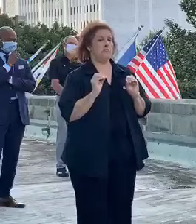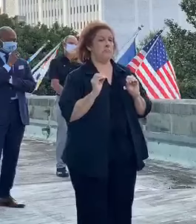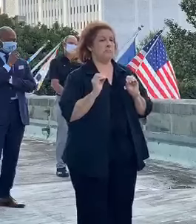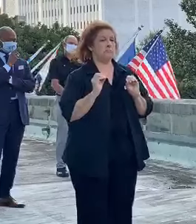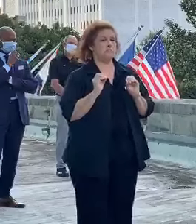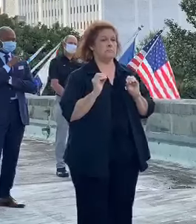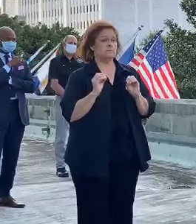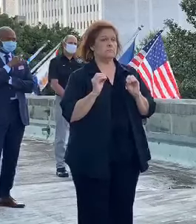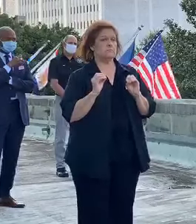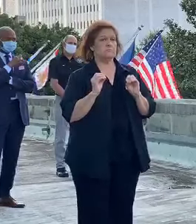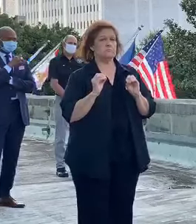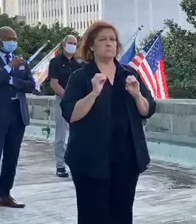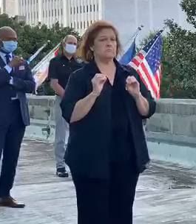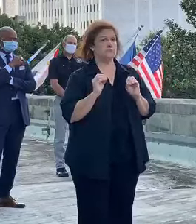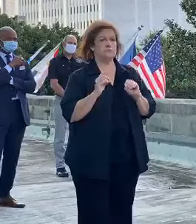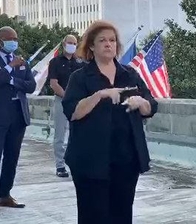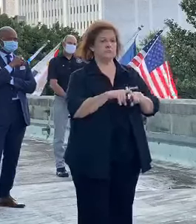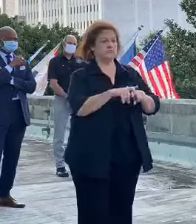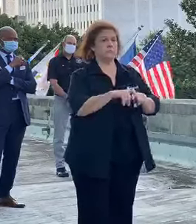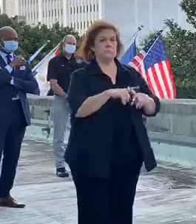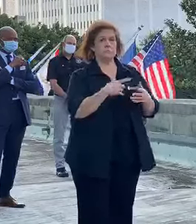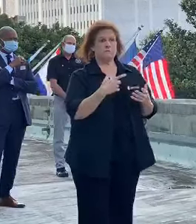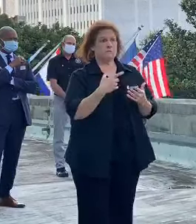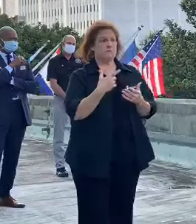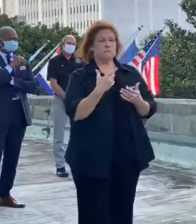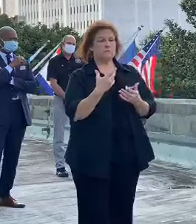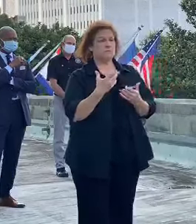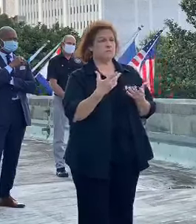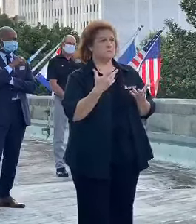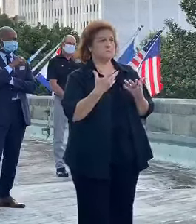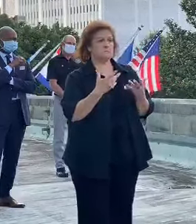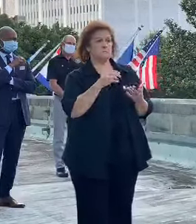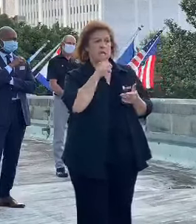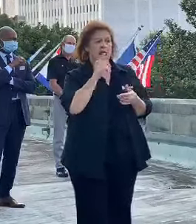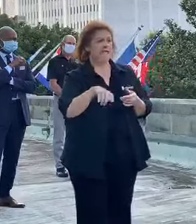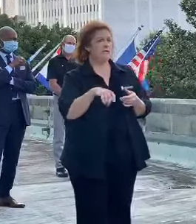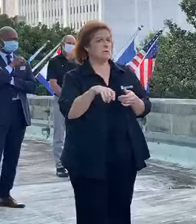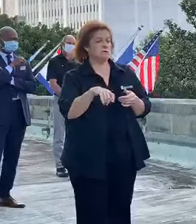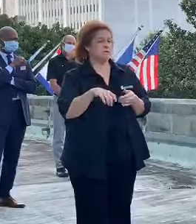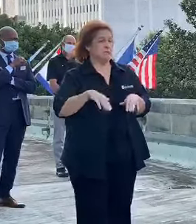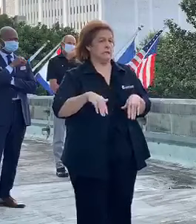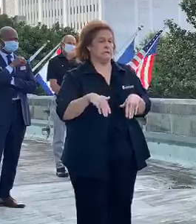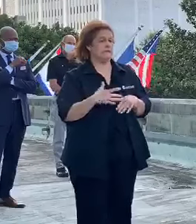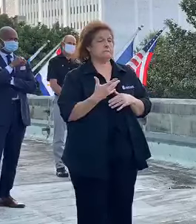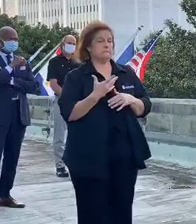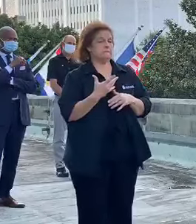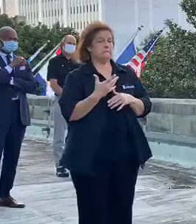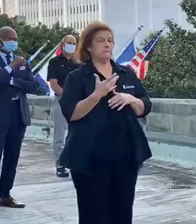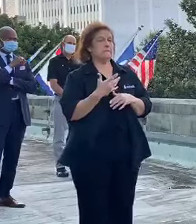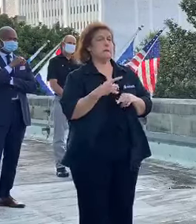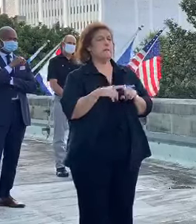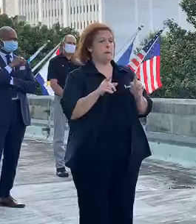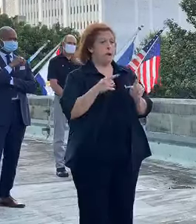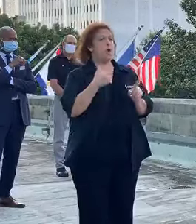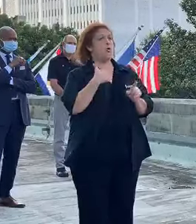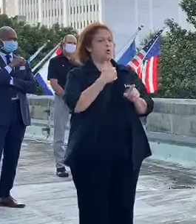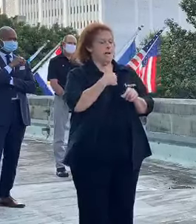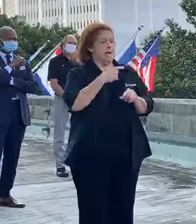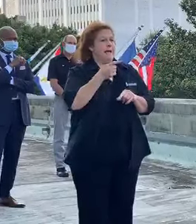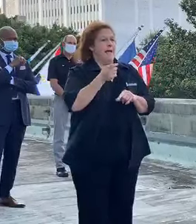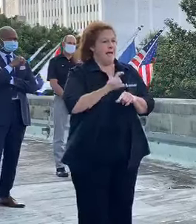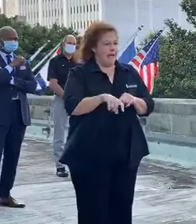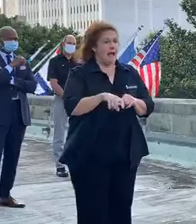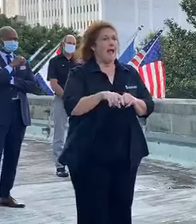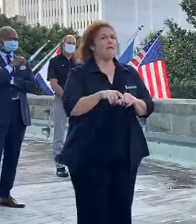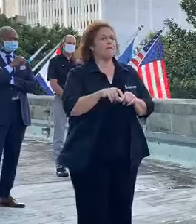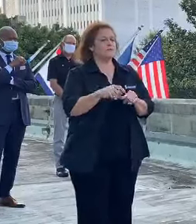any revocation, so we have not had to do that. However, we've had to shut